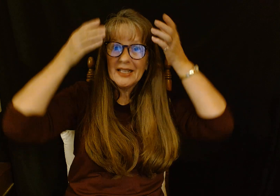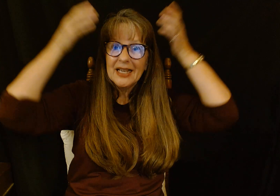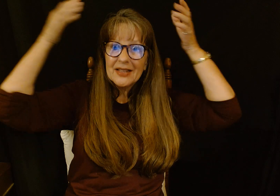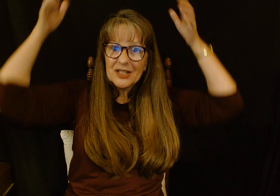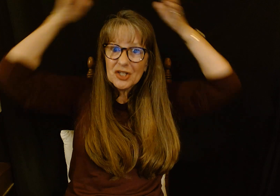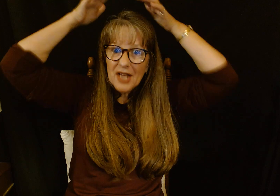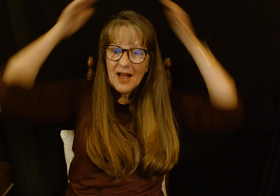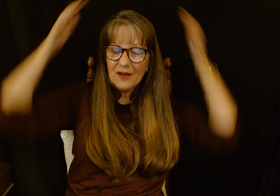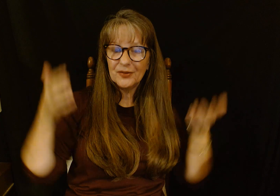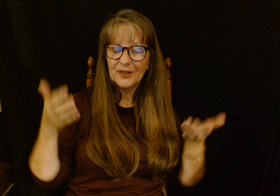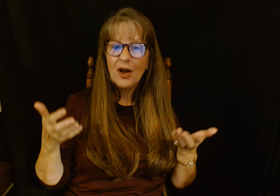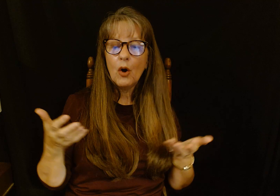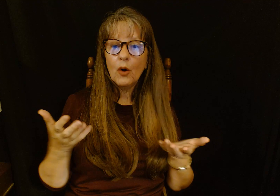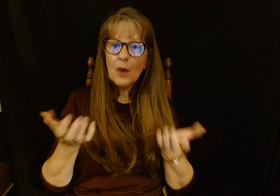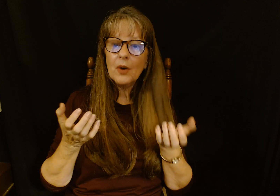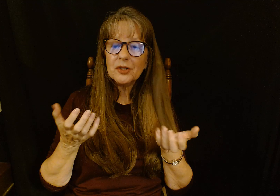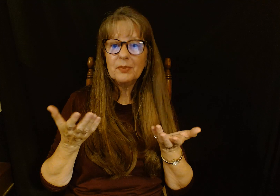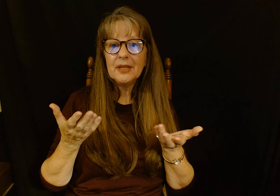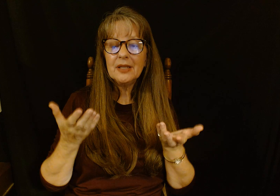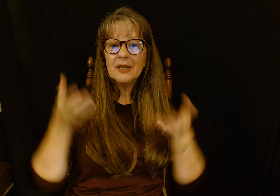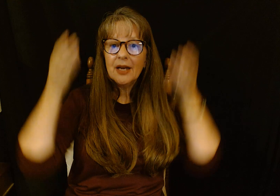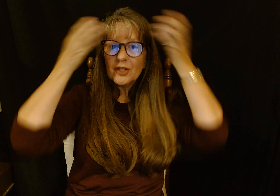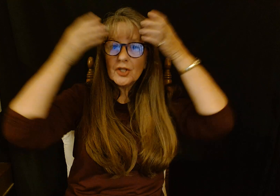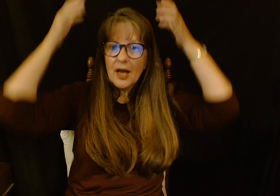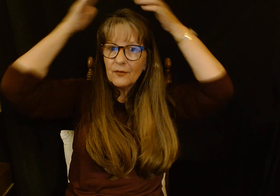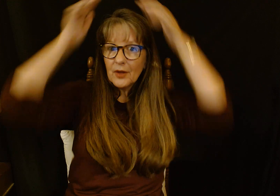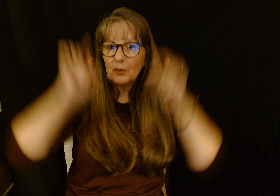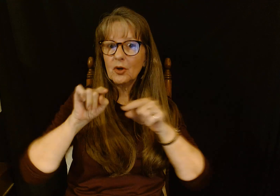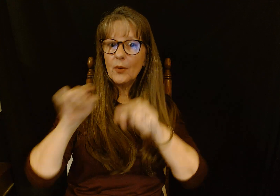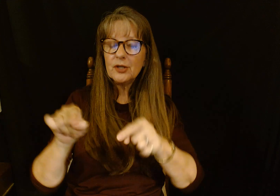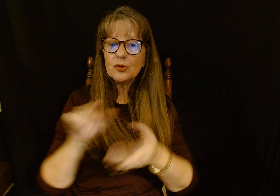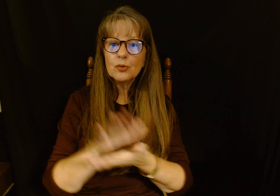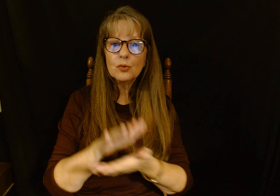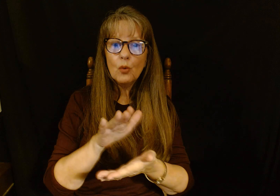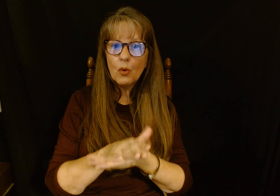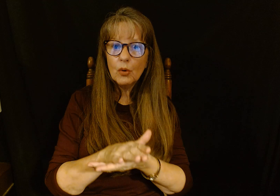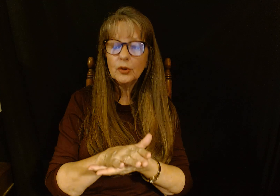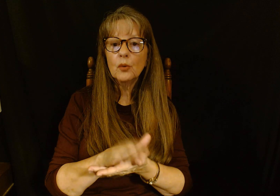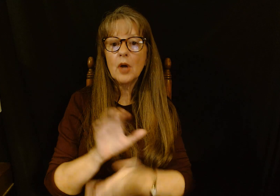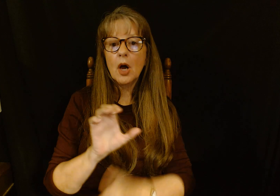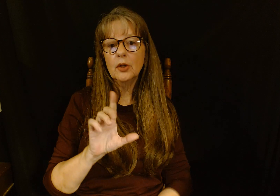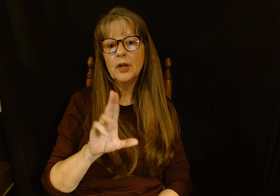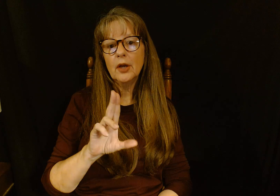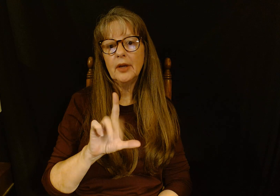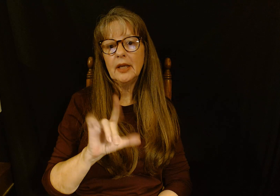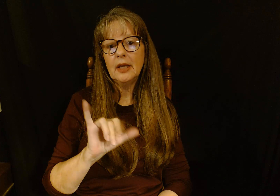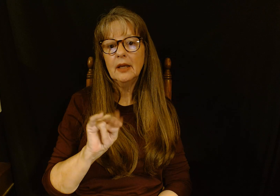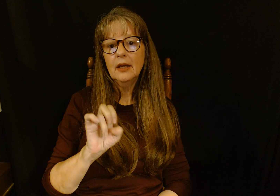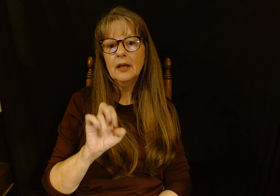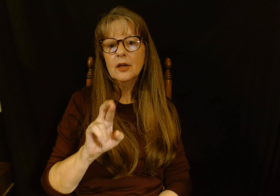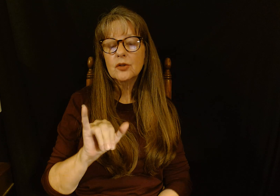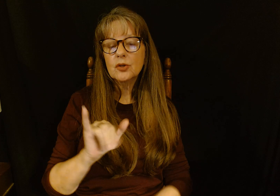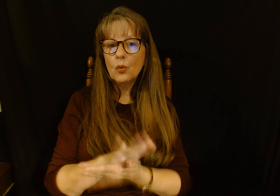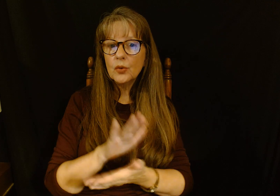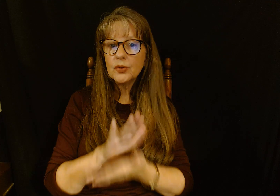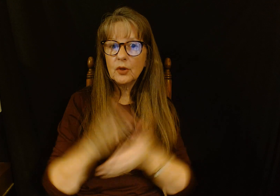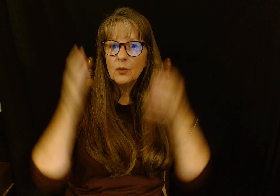the chef, or I want to be a chef. They were going to school, culinary school, so they're going